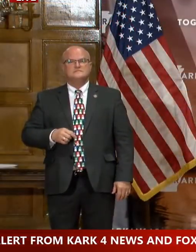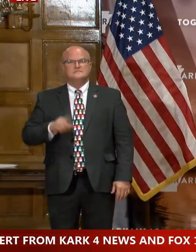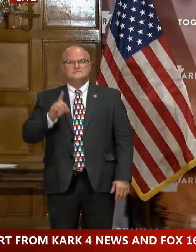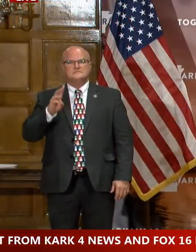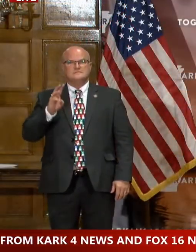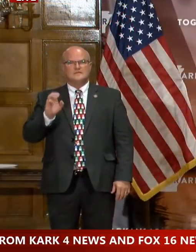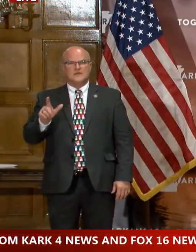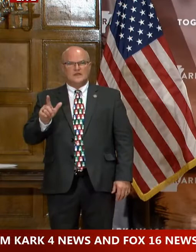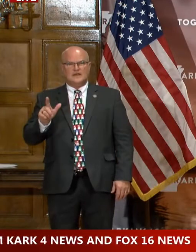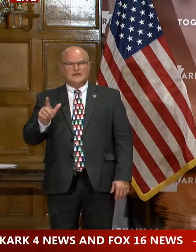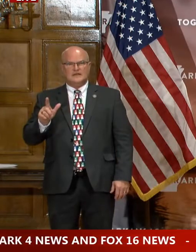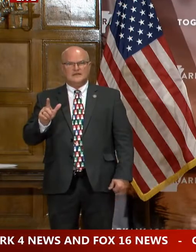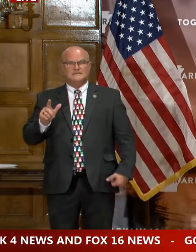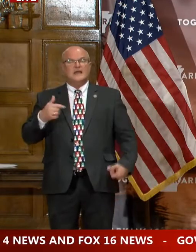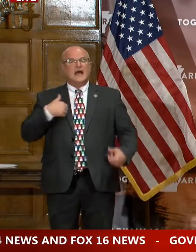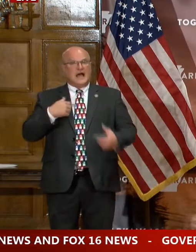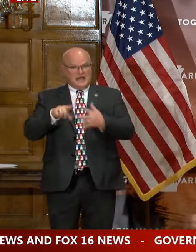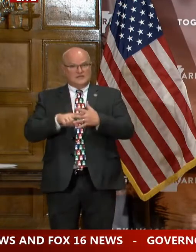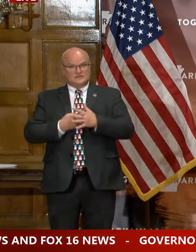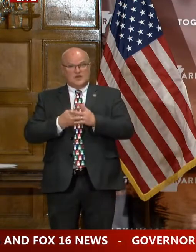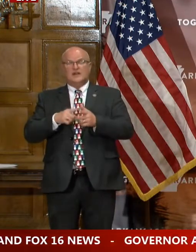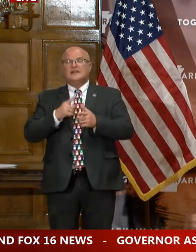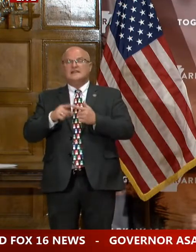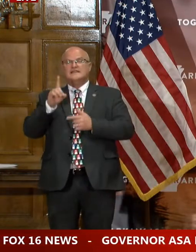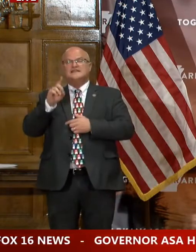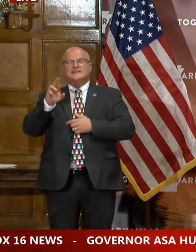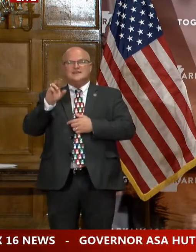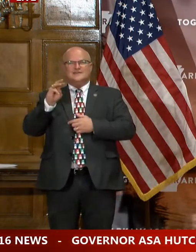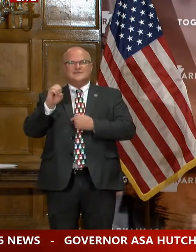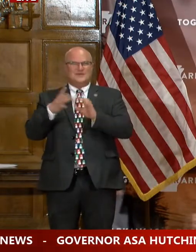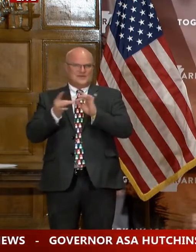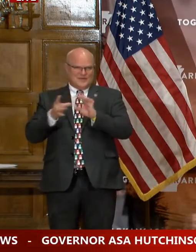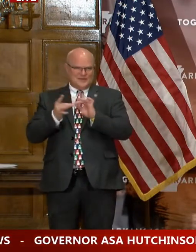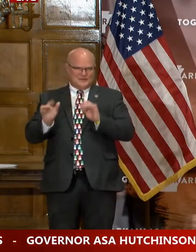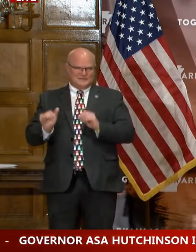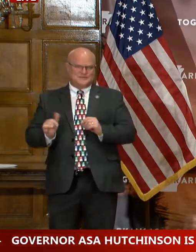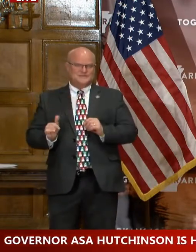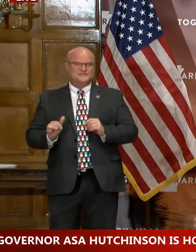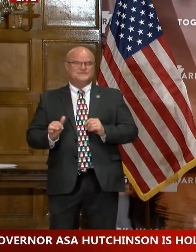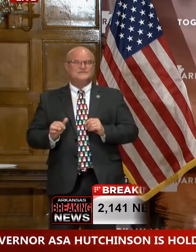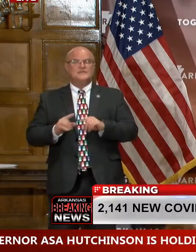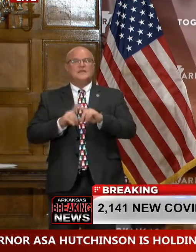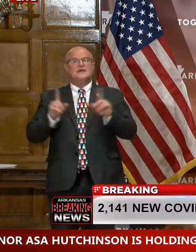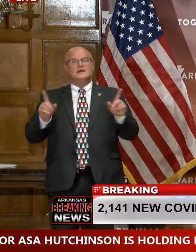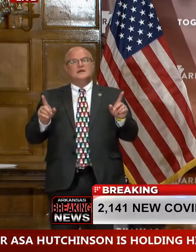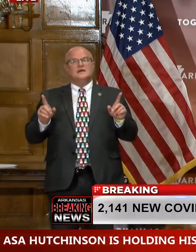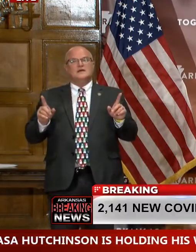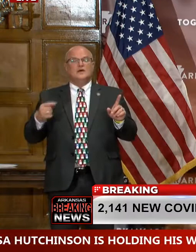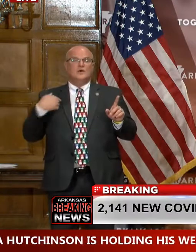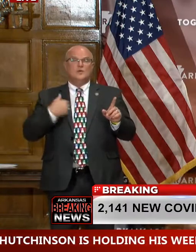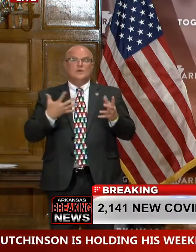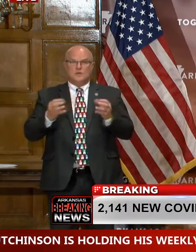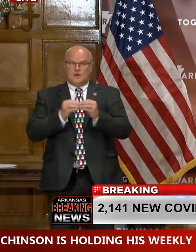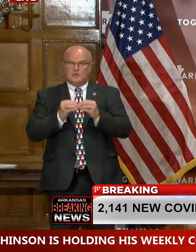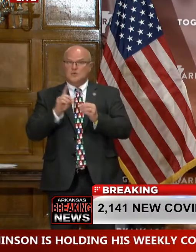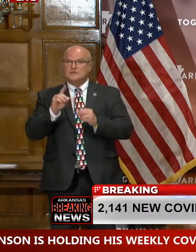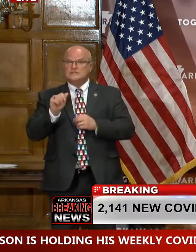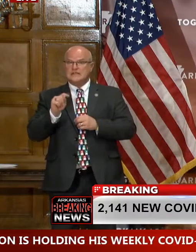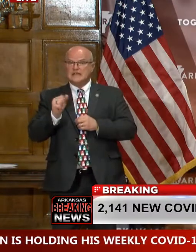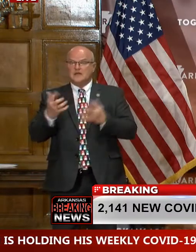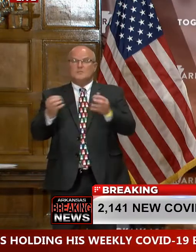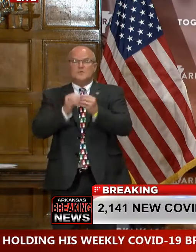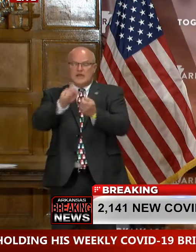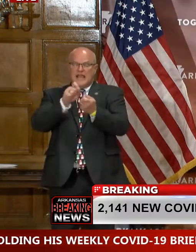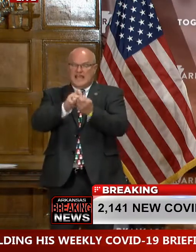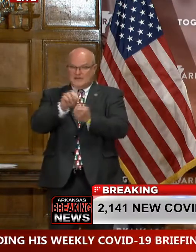Well, I'll start and then Dr. Romero can comment, but we want more data, we want more